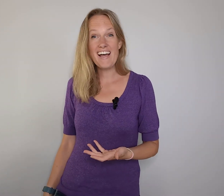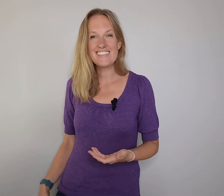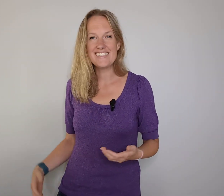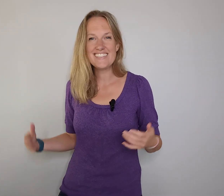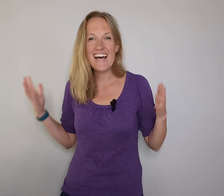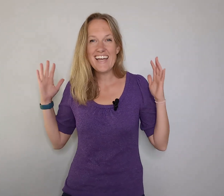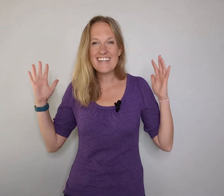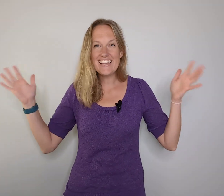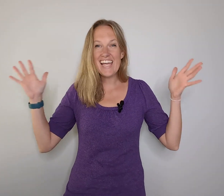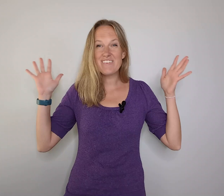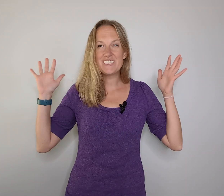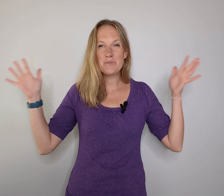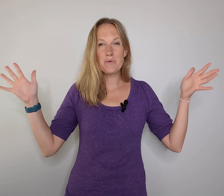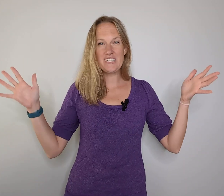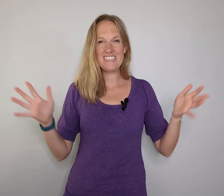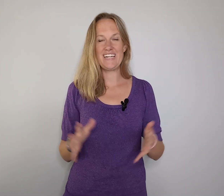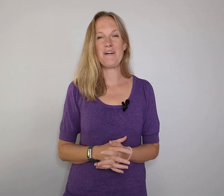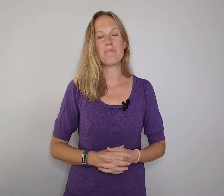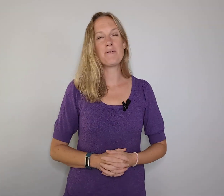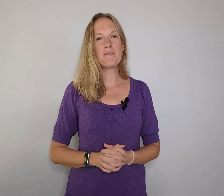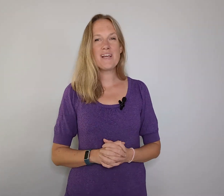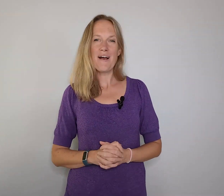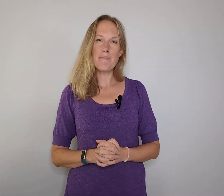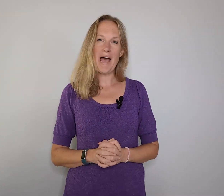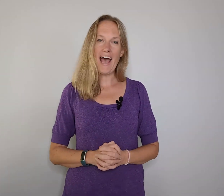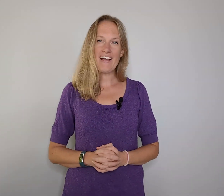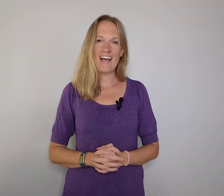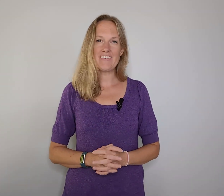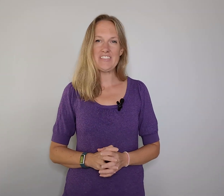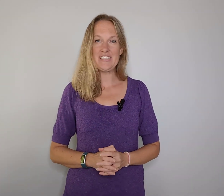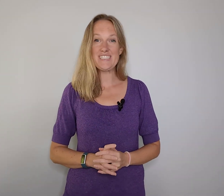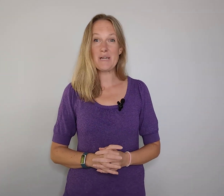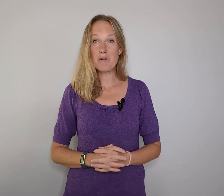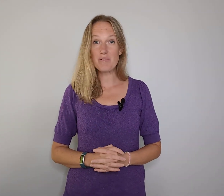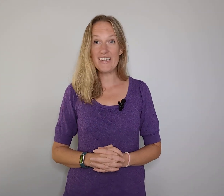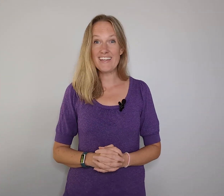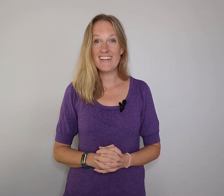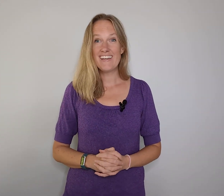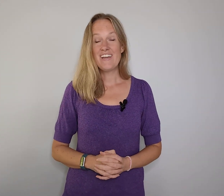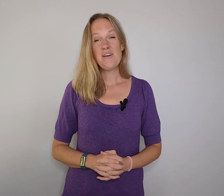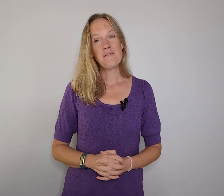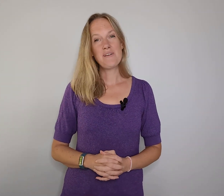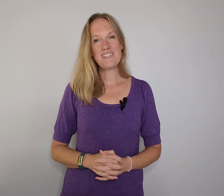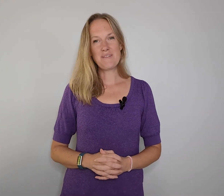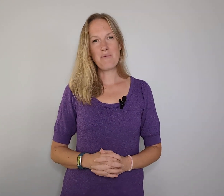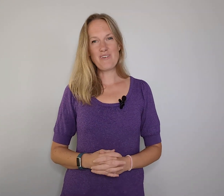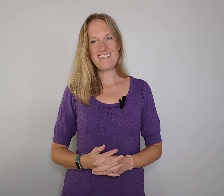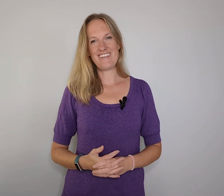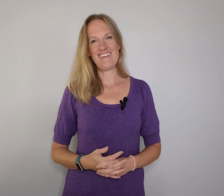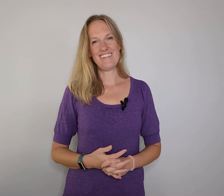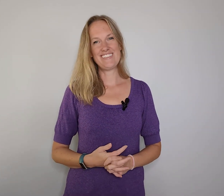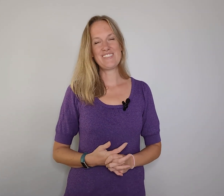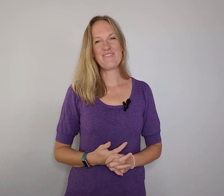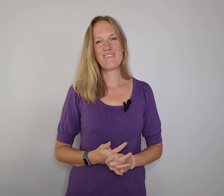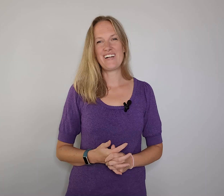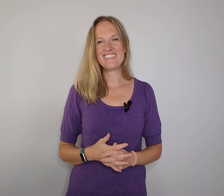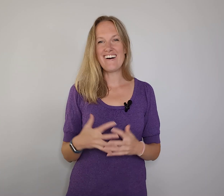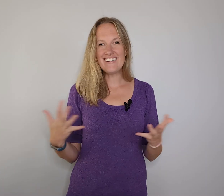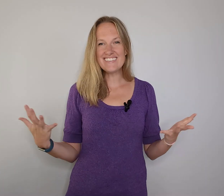Welcome back to Sign Language Worship. We are back after a summer break with some more songs for us all